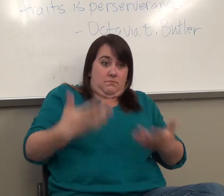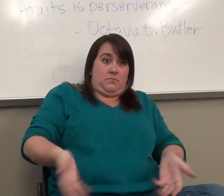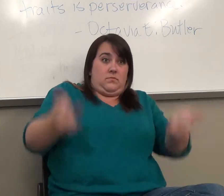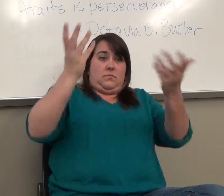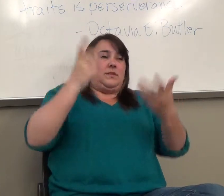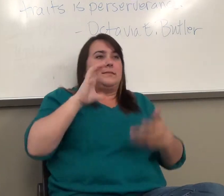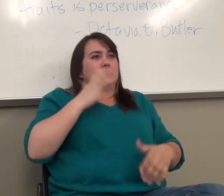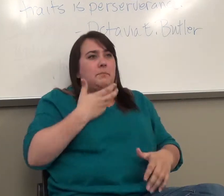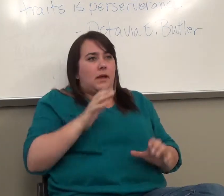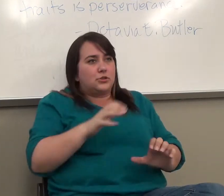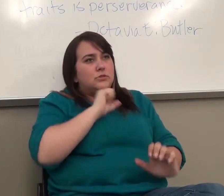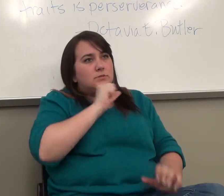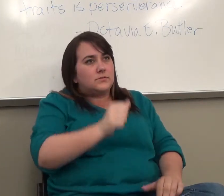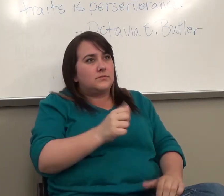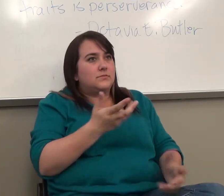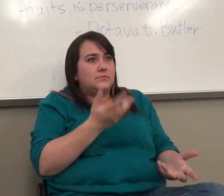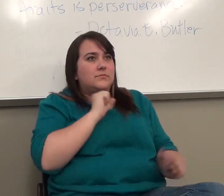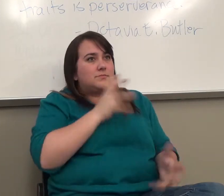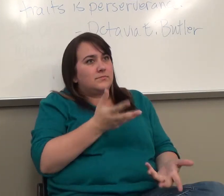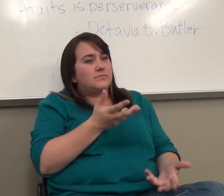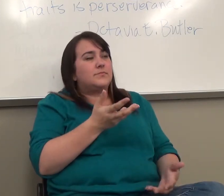okay? What is